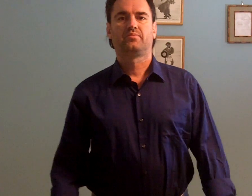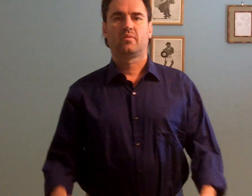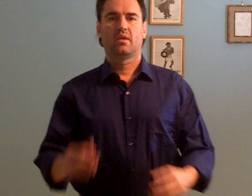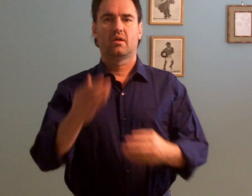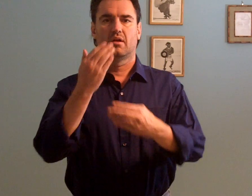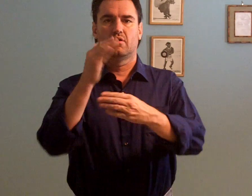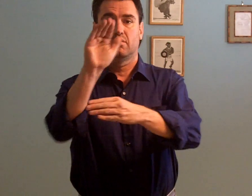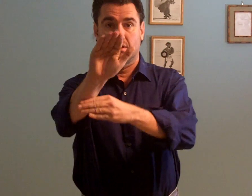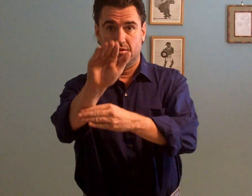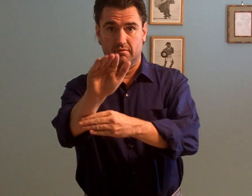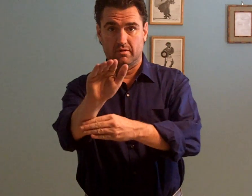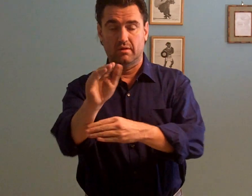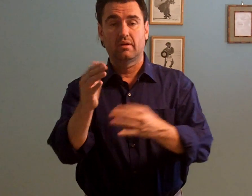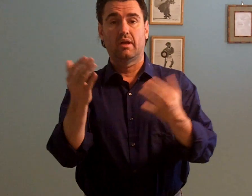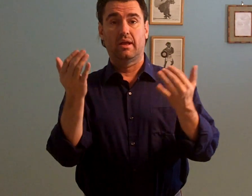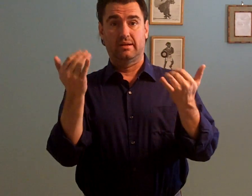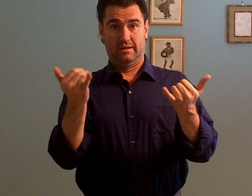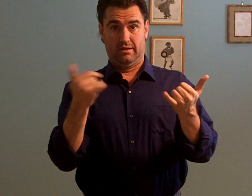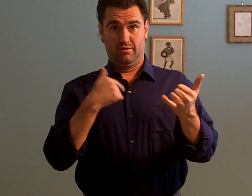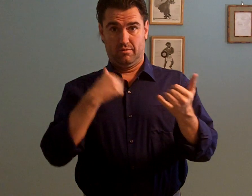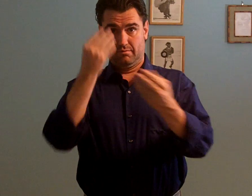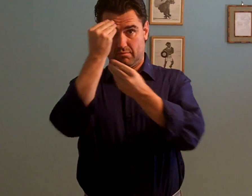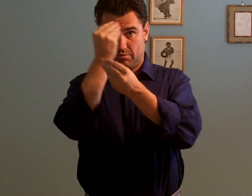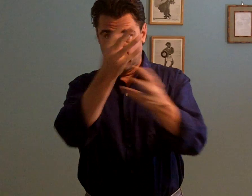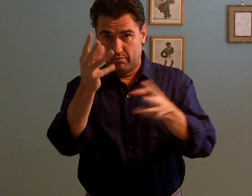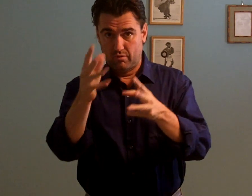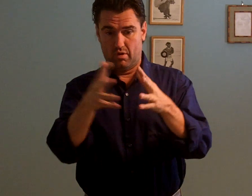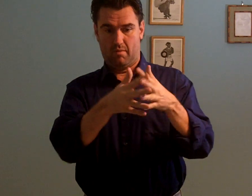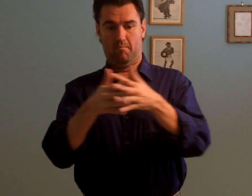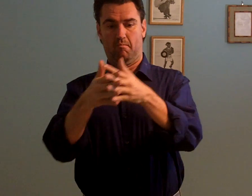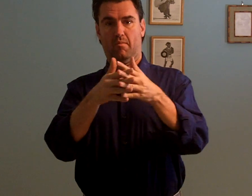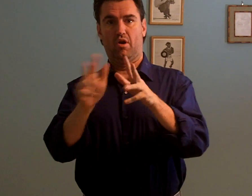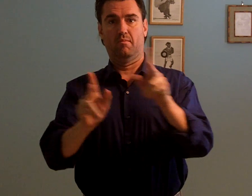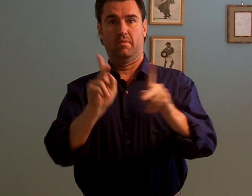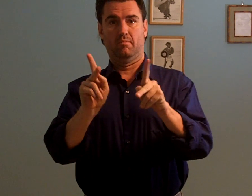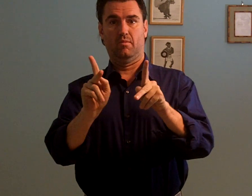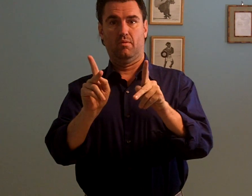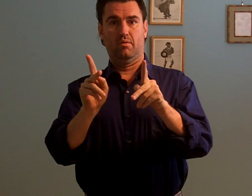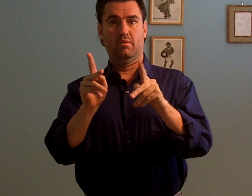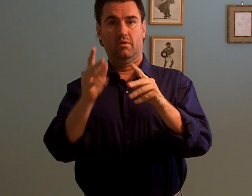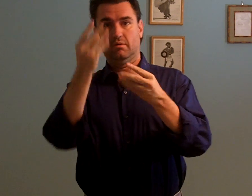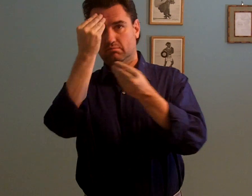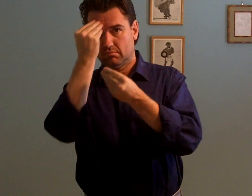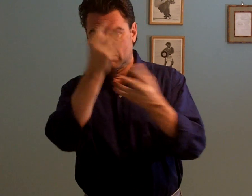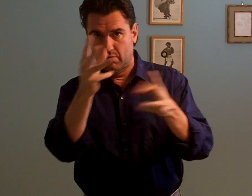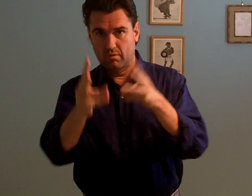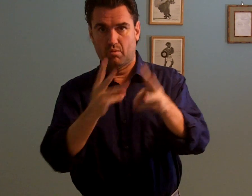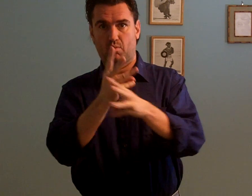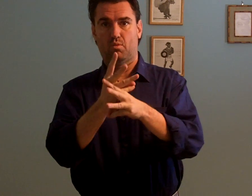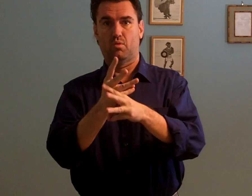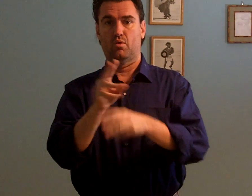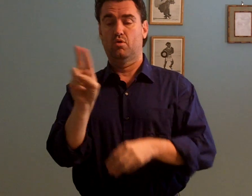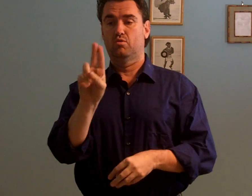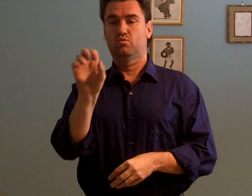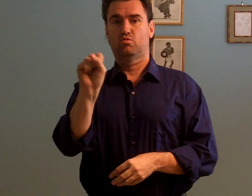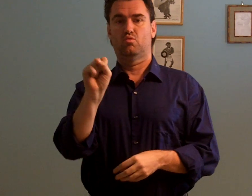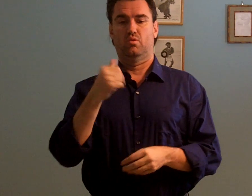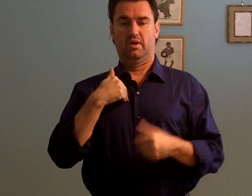report to the American people and to the world that the United States has conducted an operation that killed Osama Bin Laden, the leader